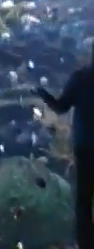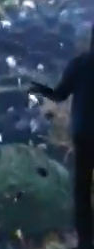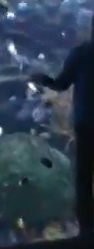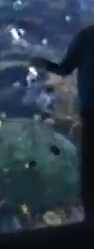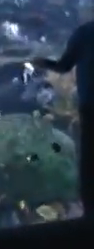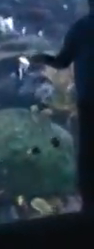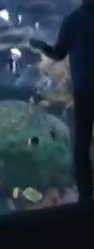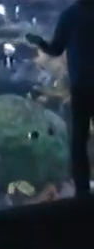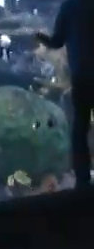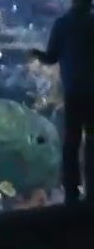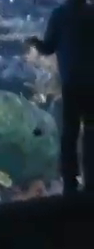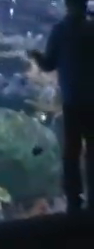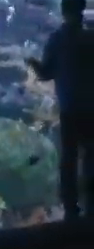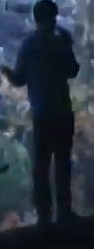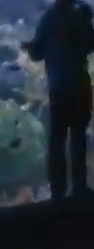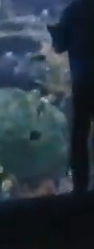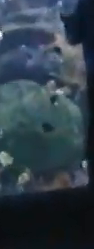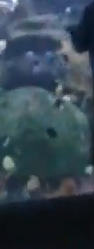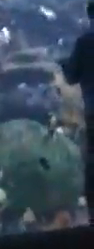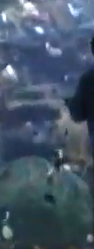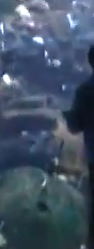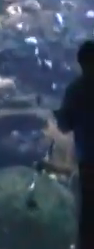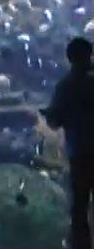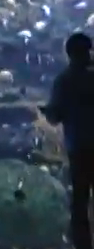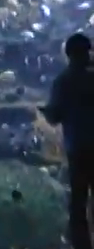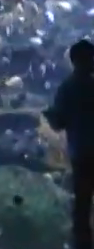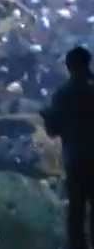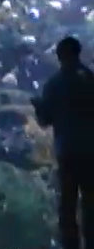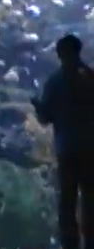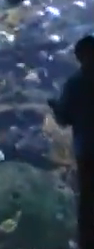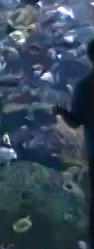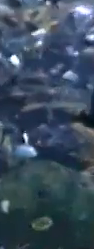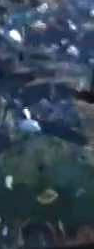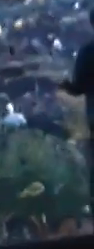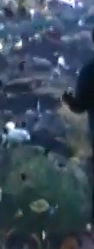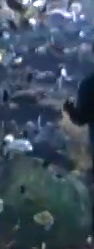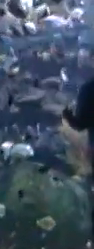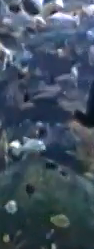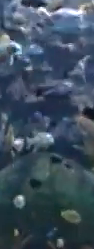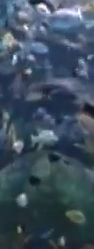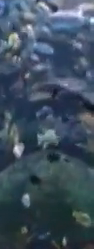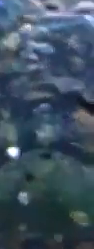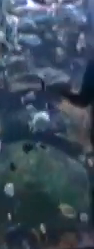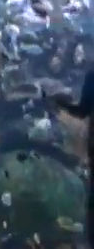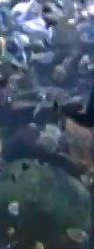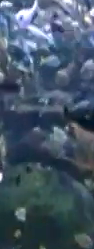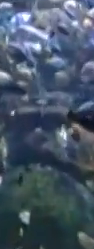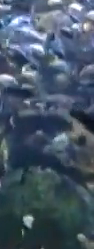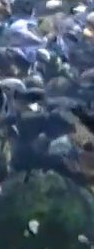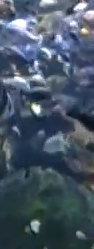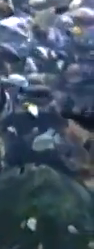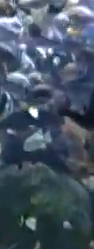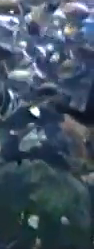Now, structures like this are actually made up of millions of individuals that we call polyps.